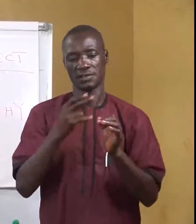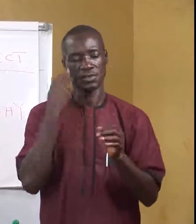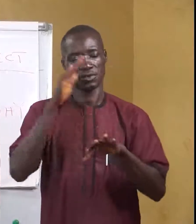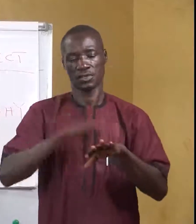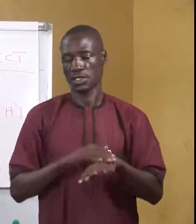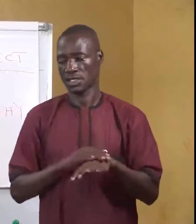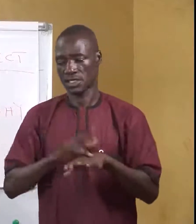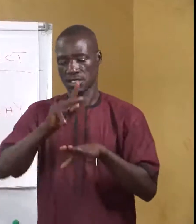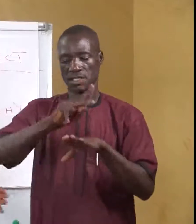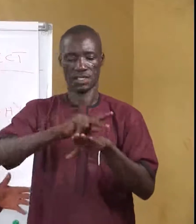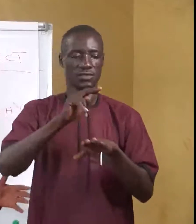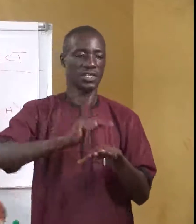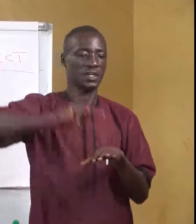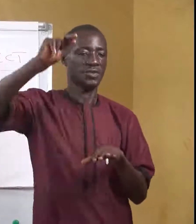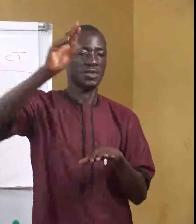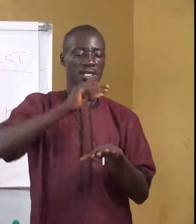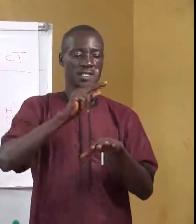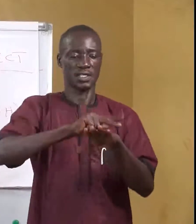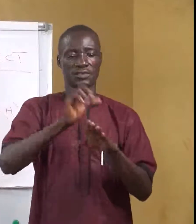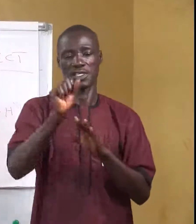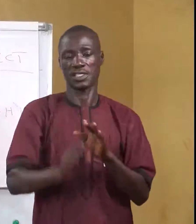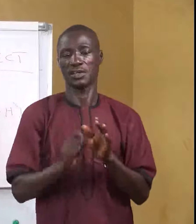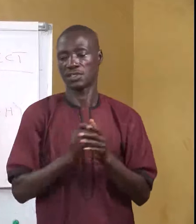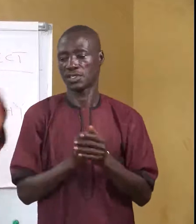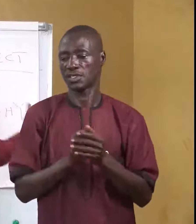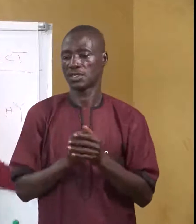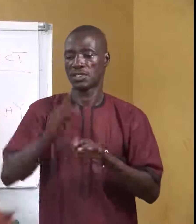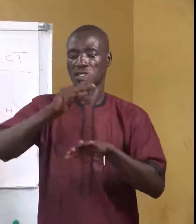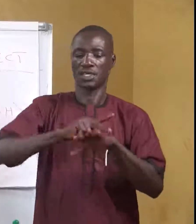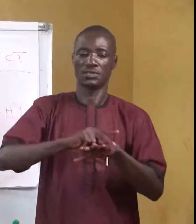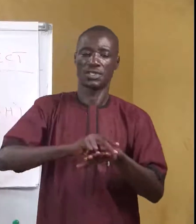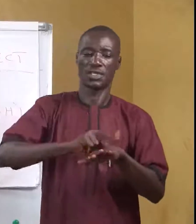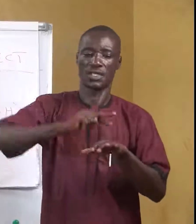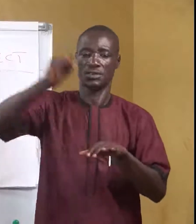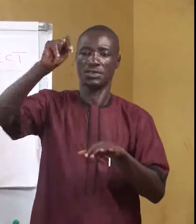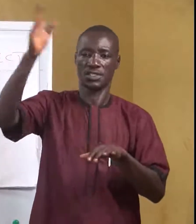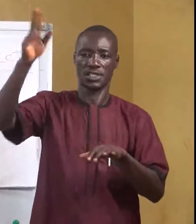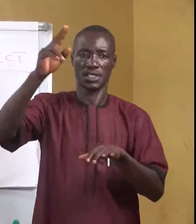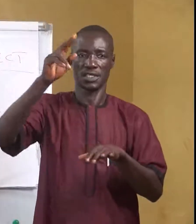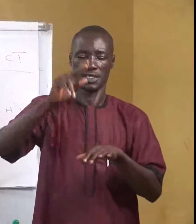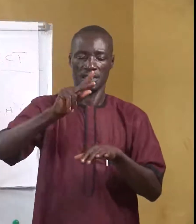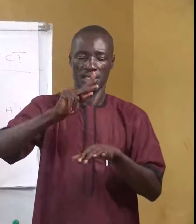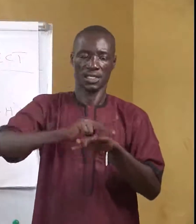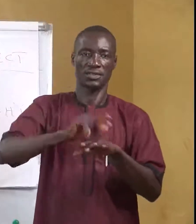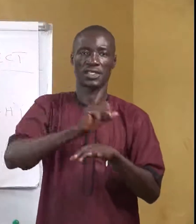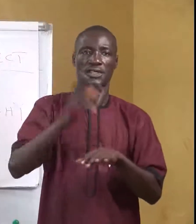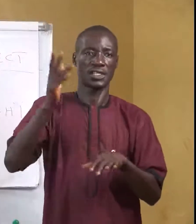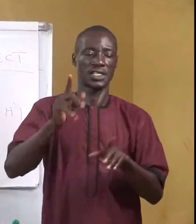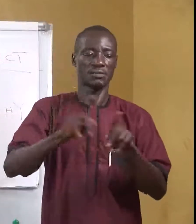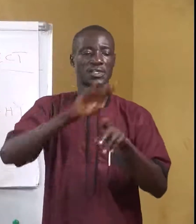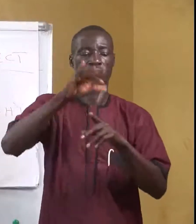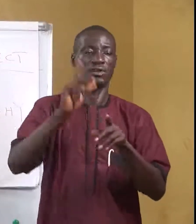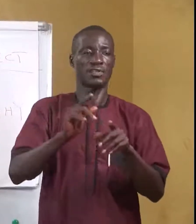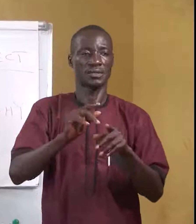at Kaduna North and Kaduna South. Kaduna North is there, Kaduna South is there, but all of them function